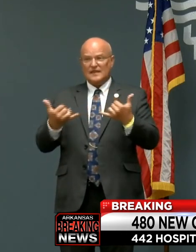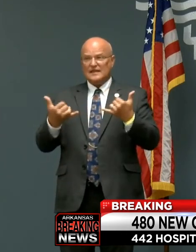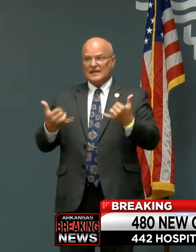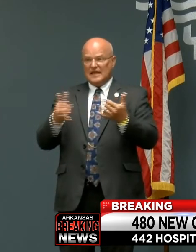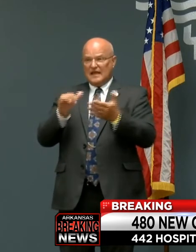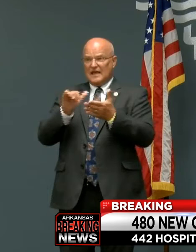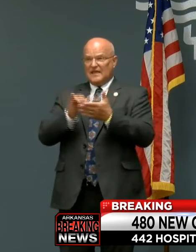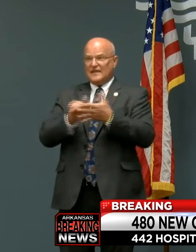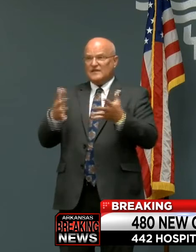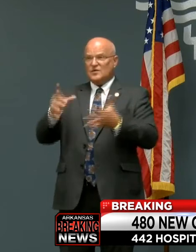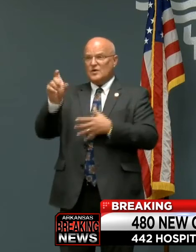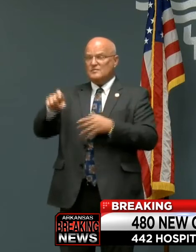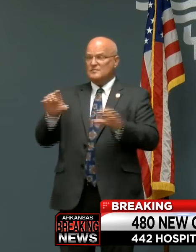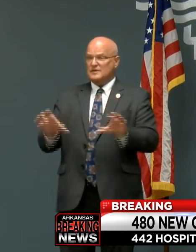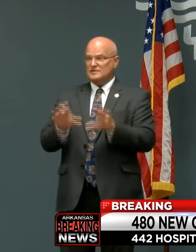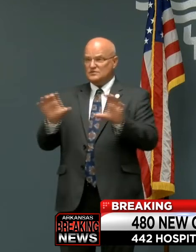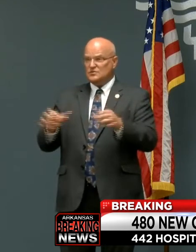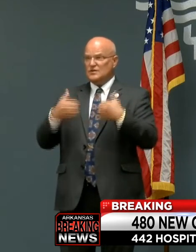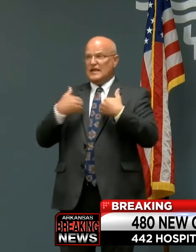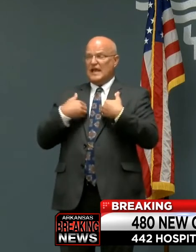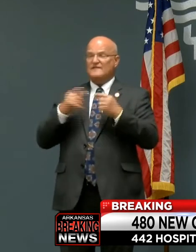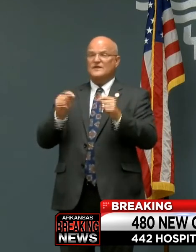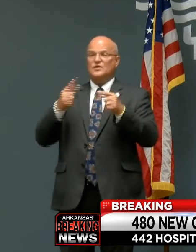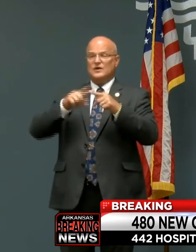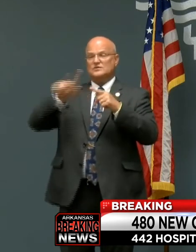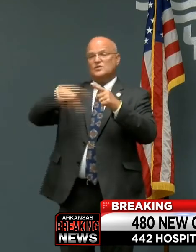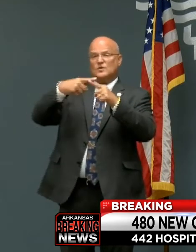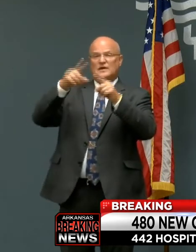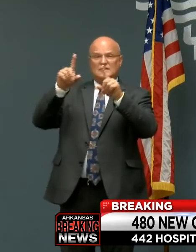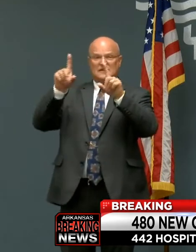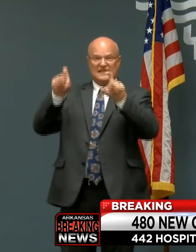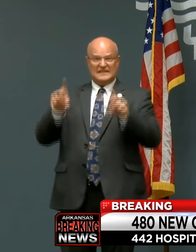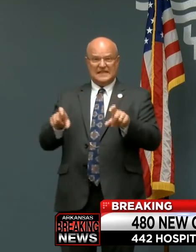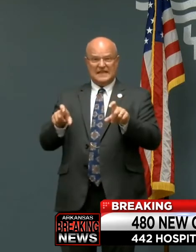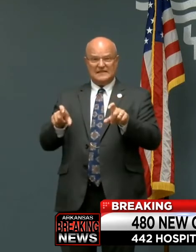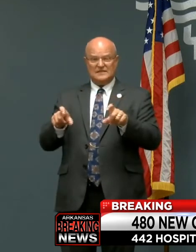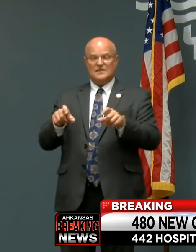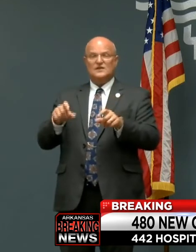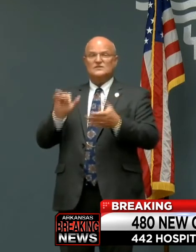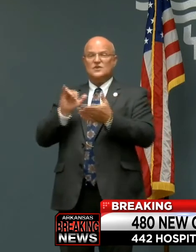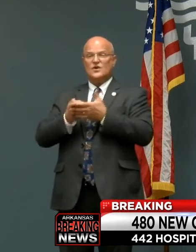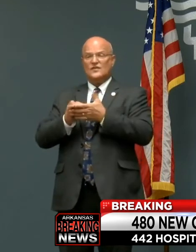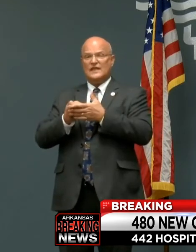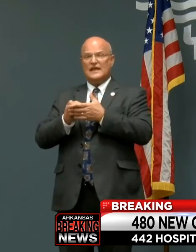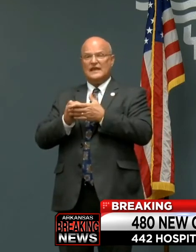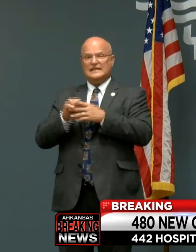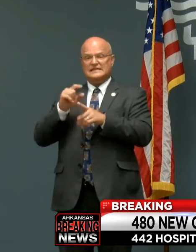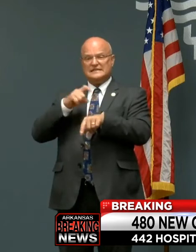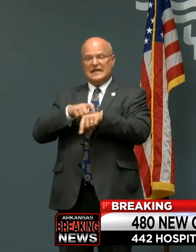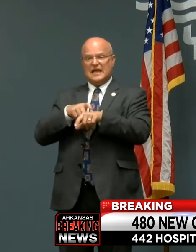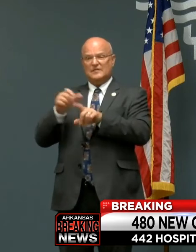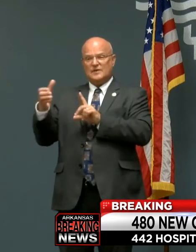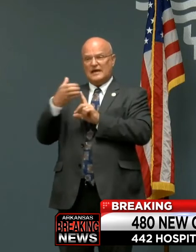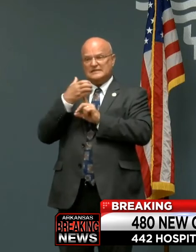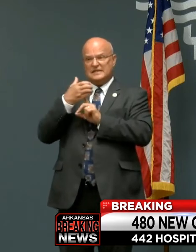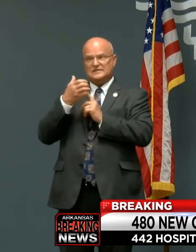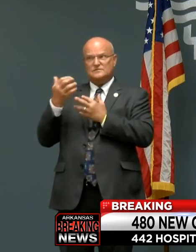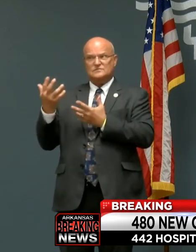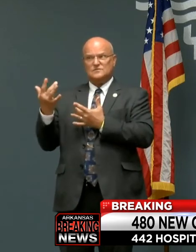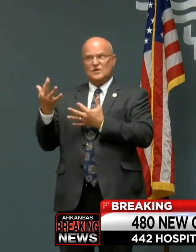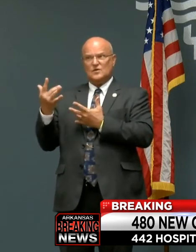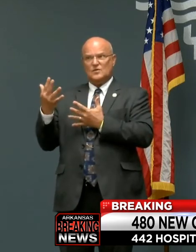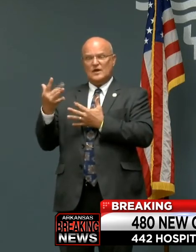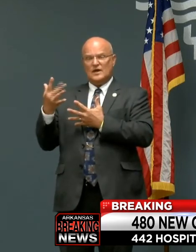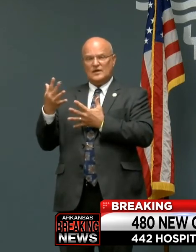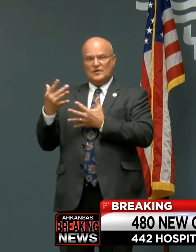that's what we have to do, is to have a quick turnaround on the test so you minimize that length of isolation while you get